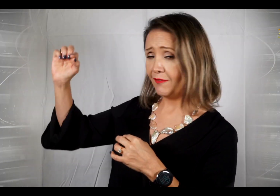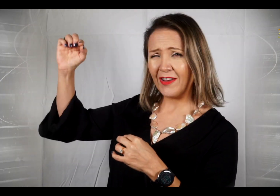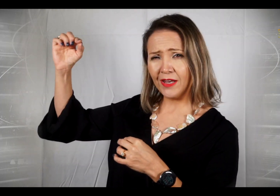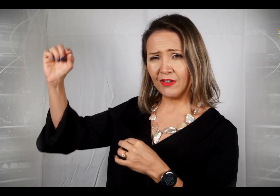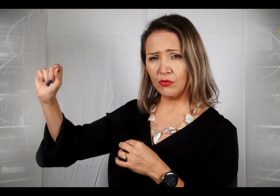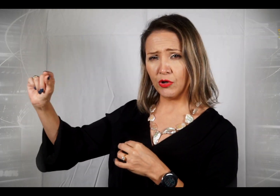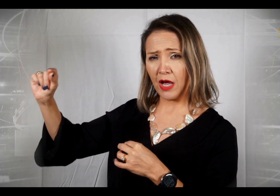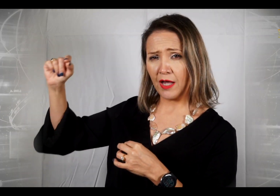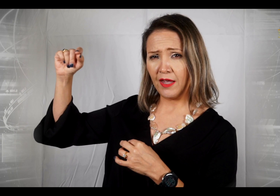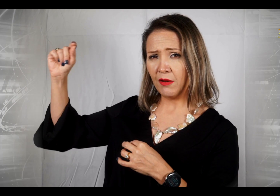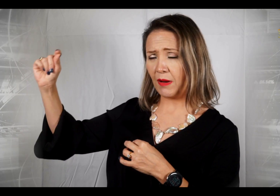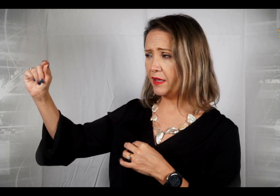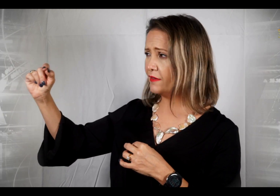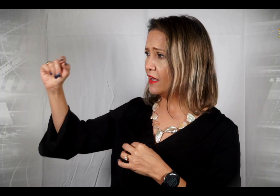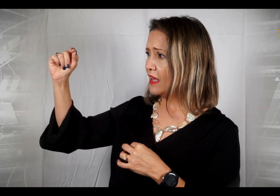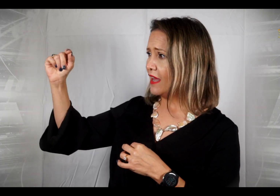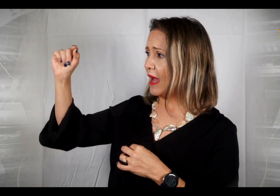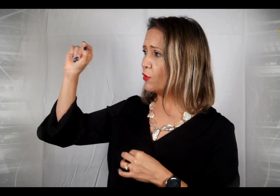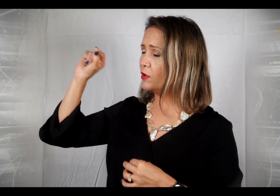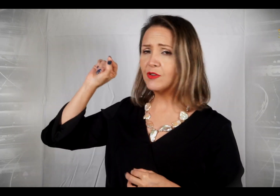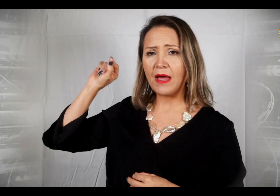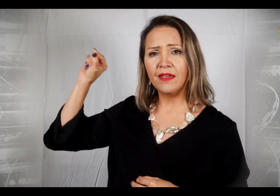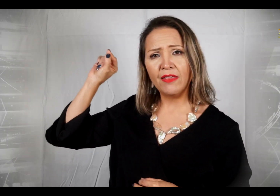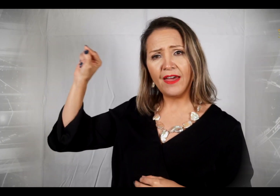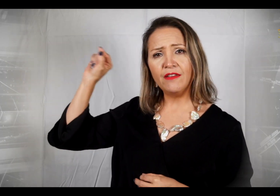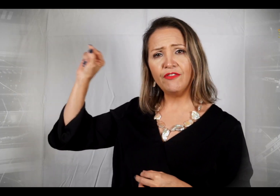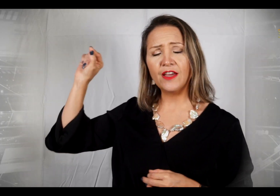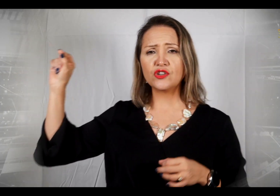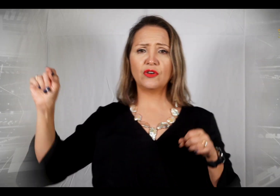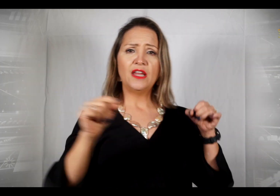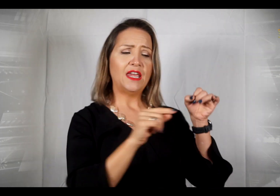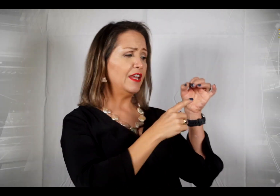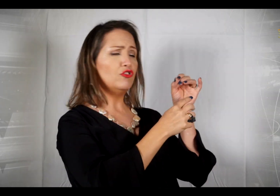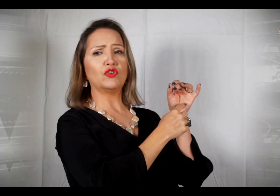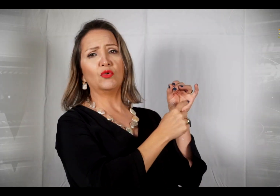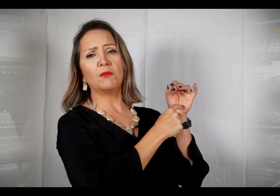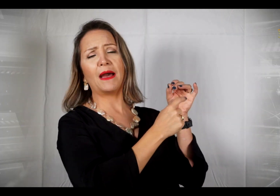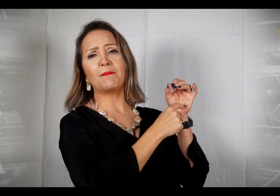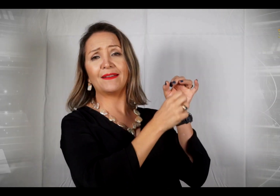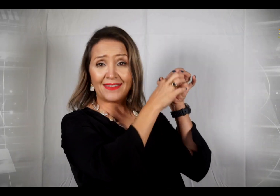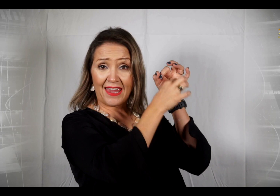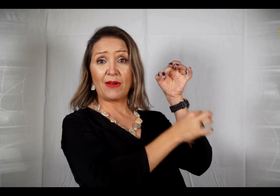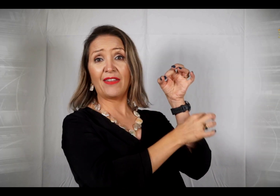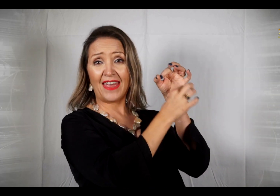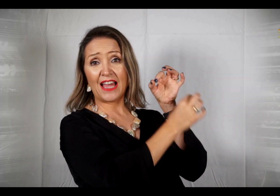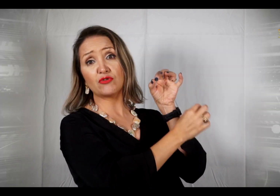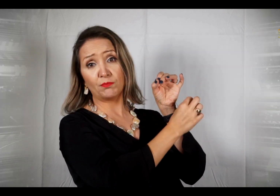very next to her eye, right? I'm going to be dragging that infection into my mascara, the actual